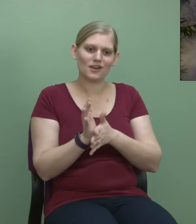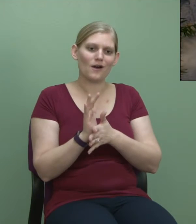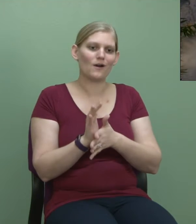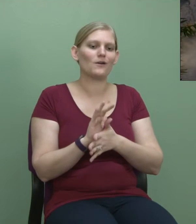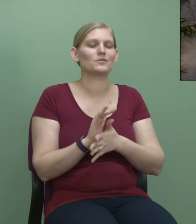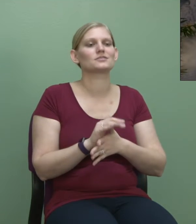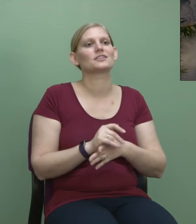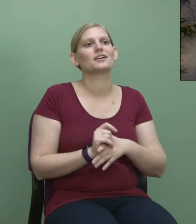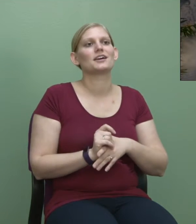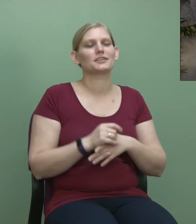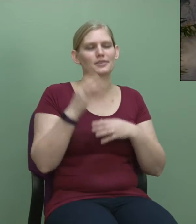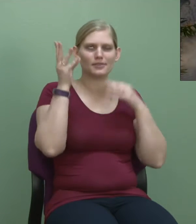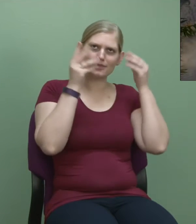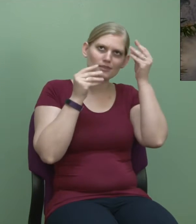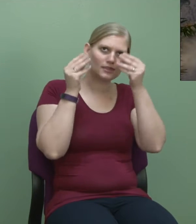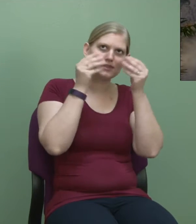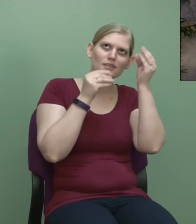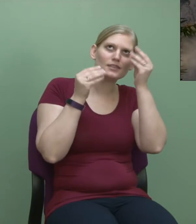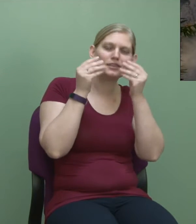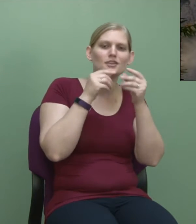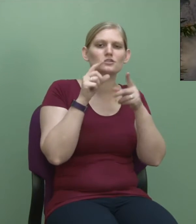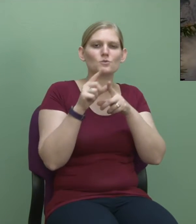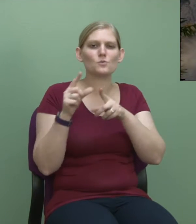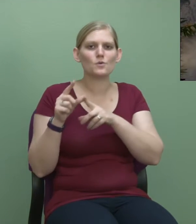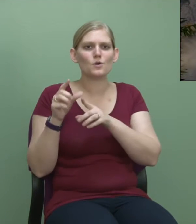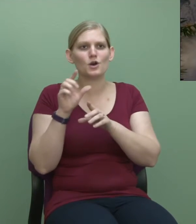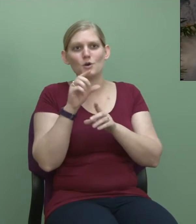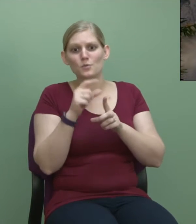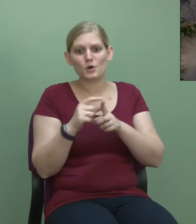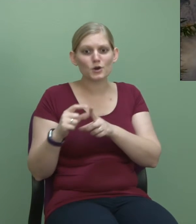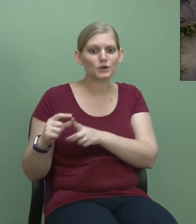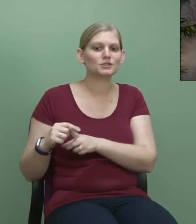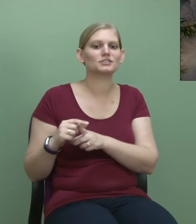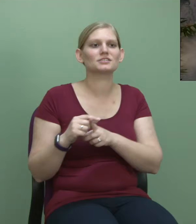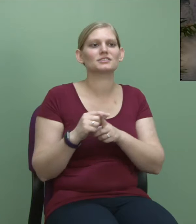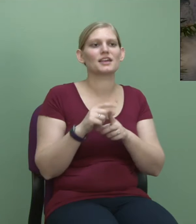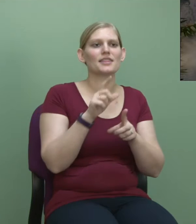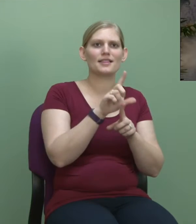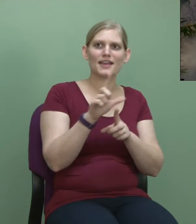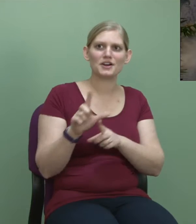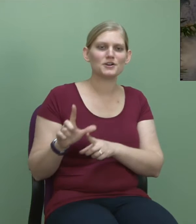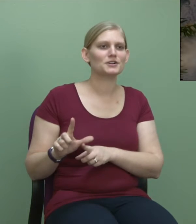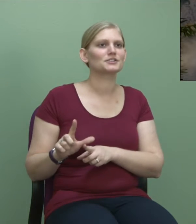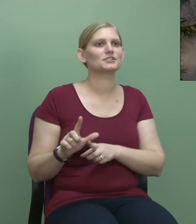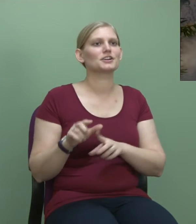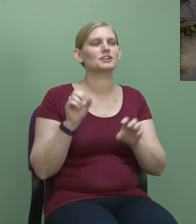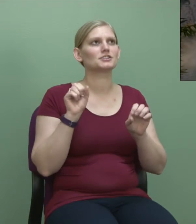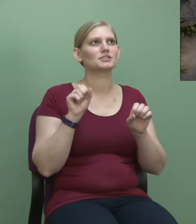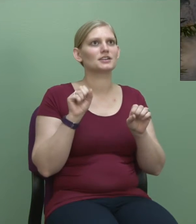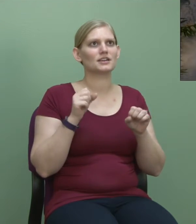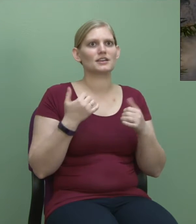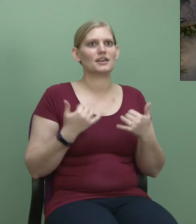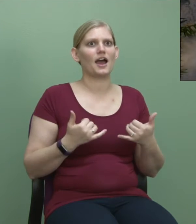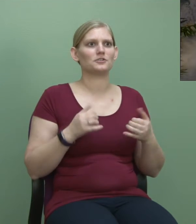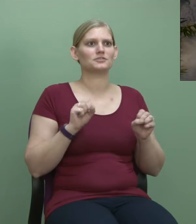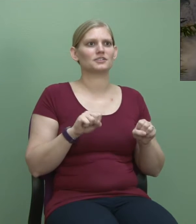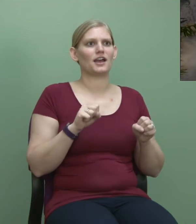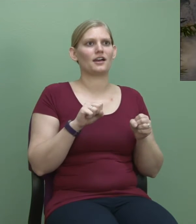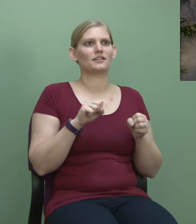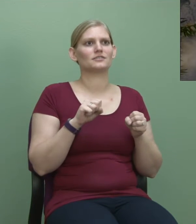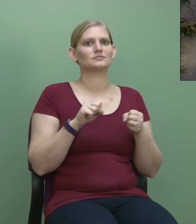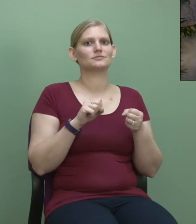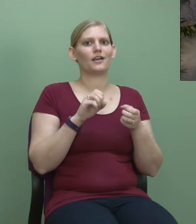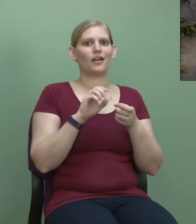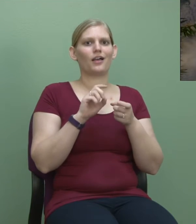time thinking about the words that go along with those letters, she has begun to be able to write some of those